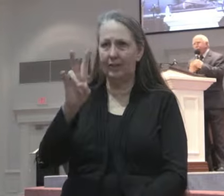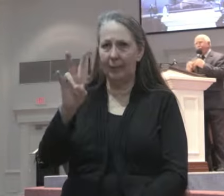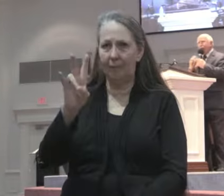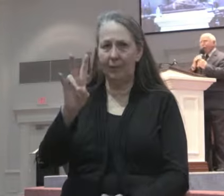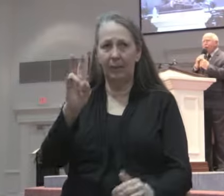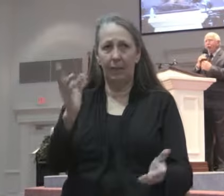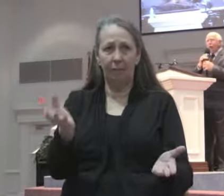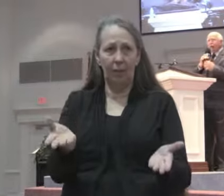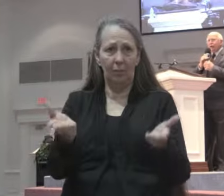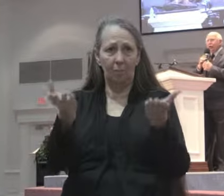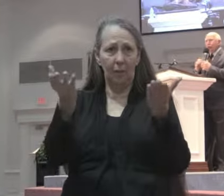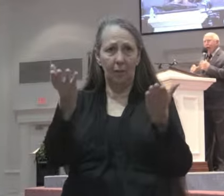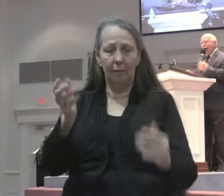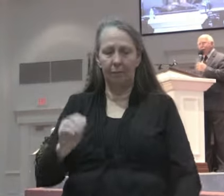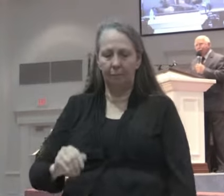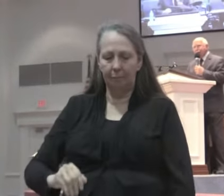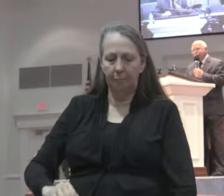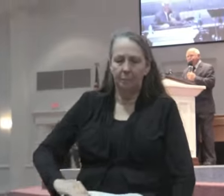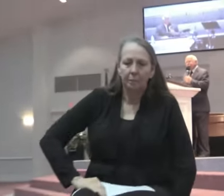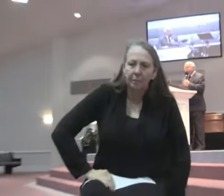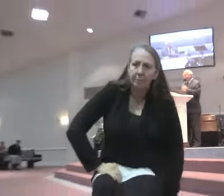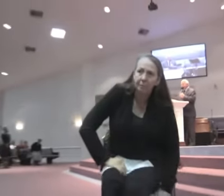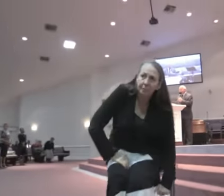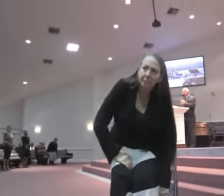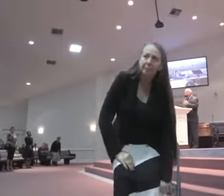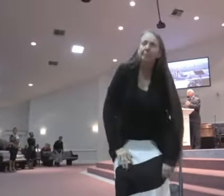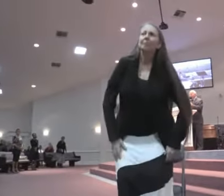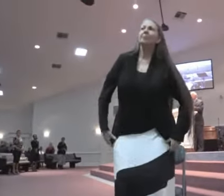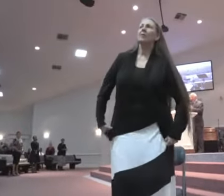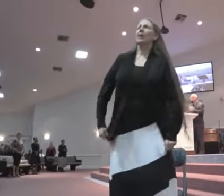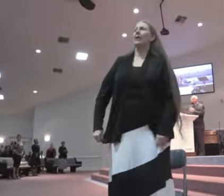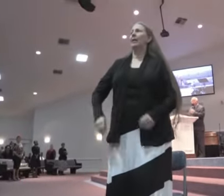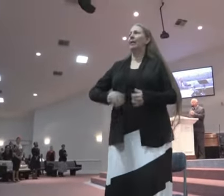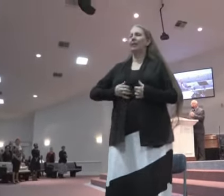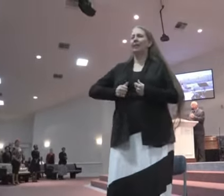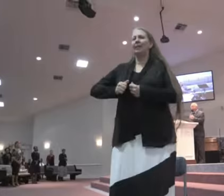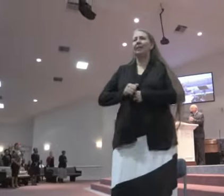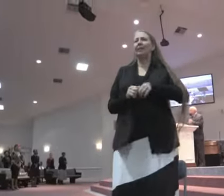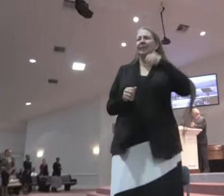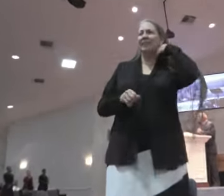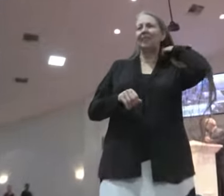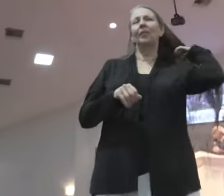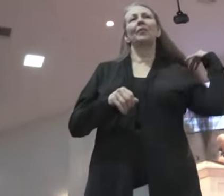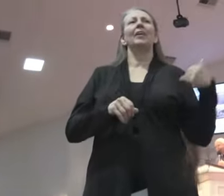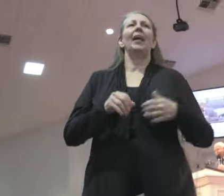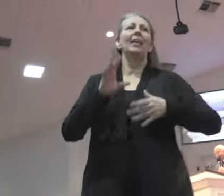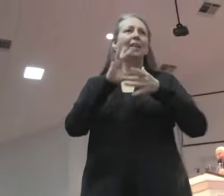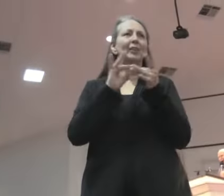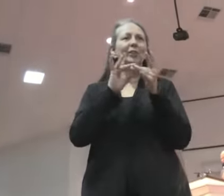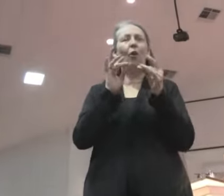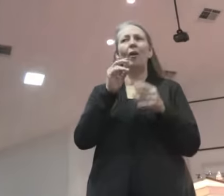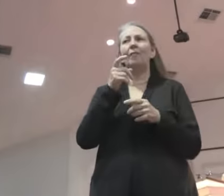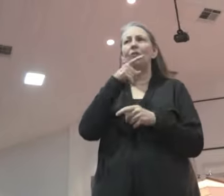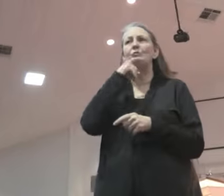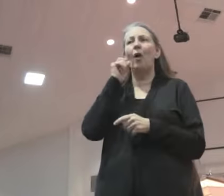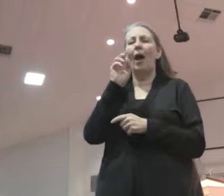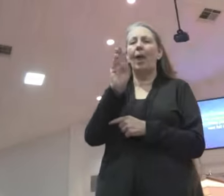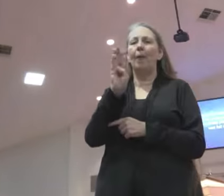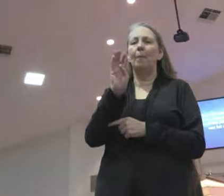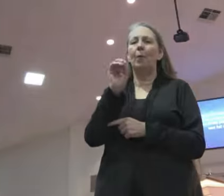some of you already know what it's all about. So let the dry bones, she had just right. Praise